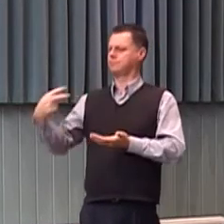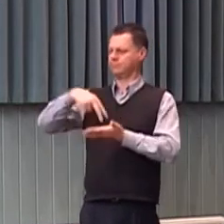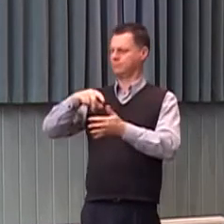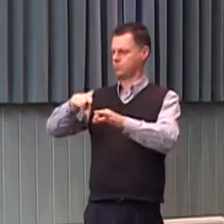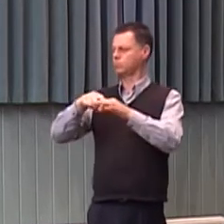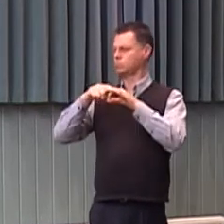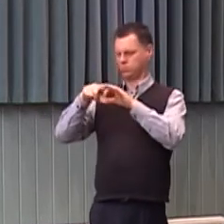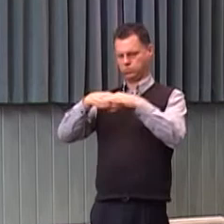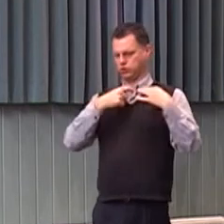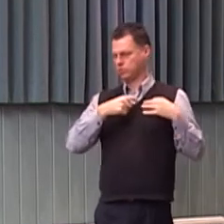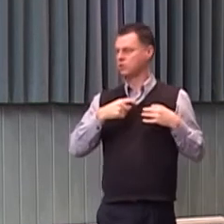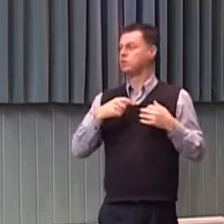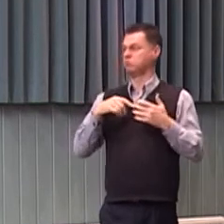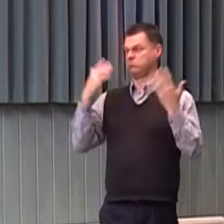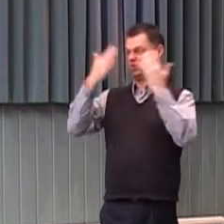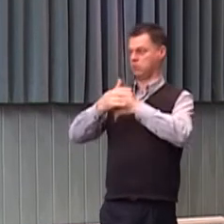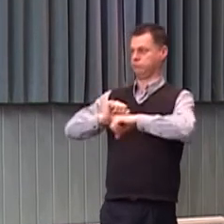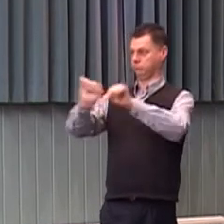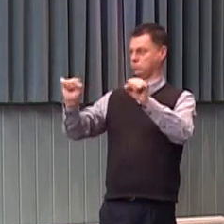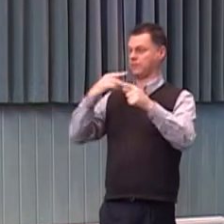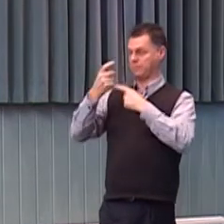invite you to make the most of that.